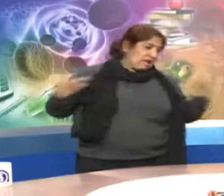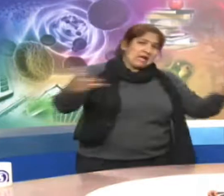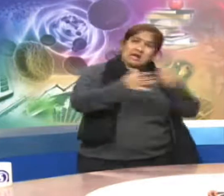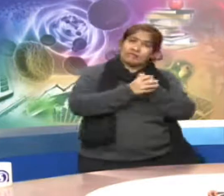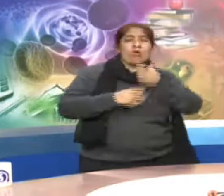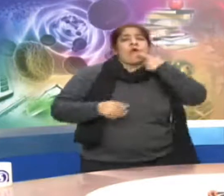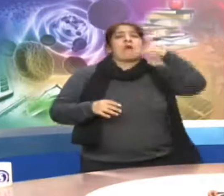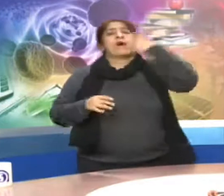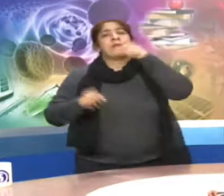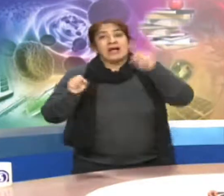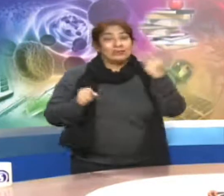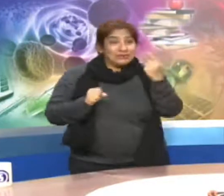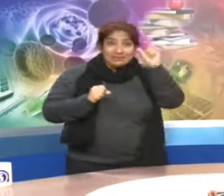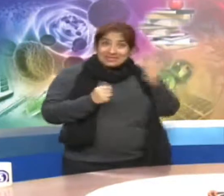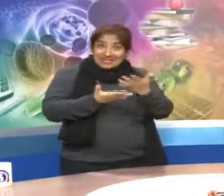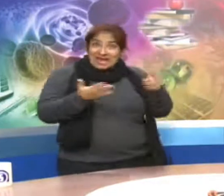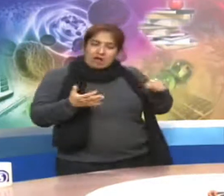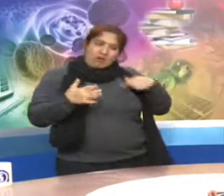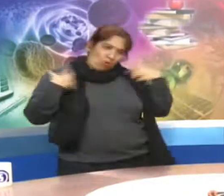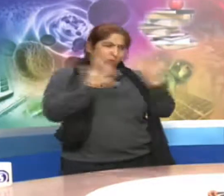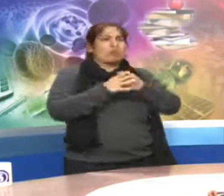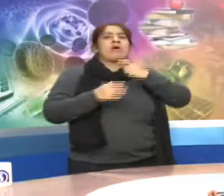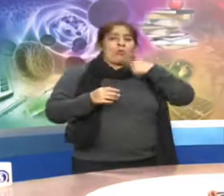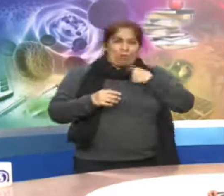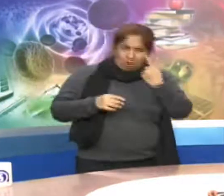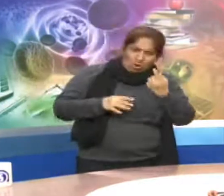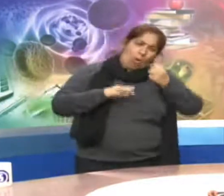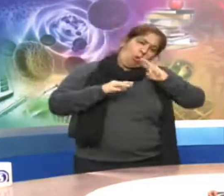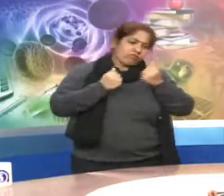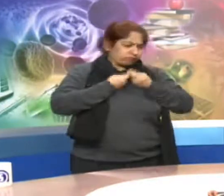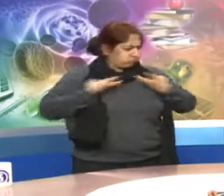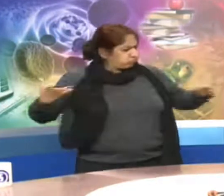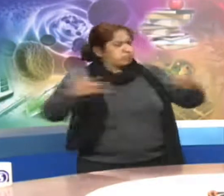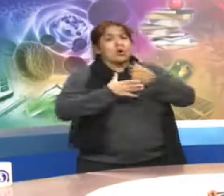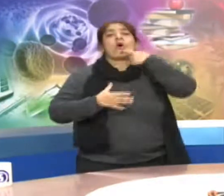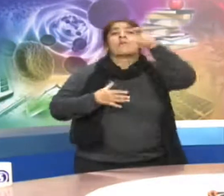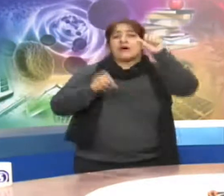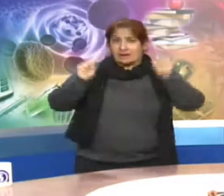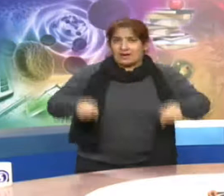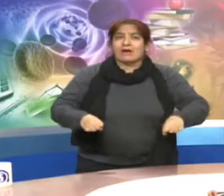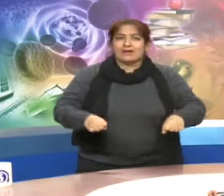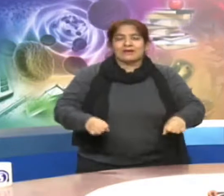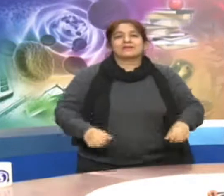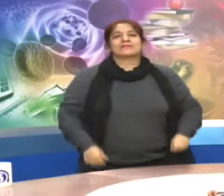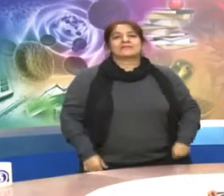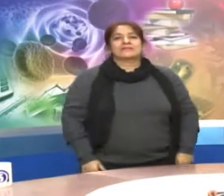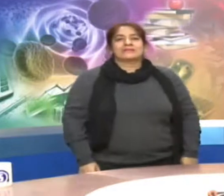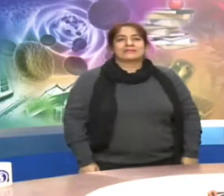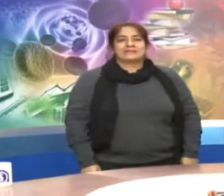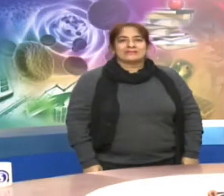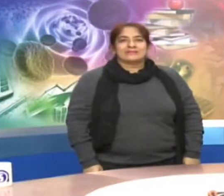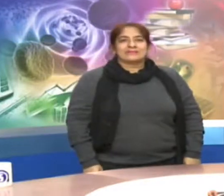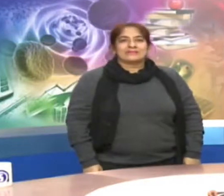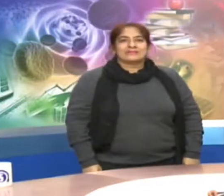Then one or more consumers together can file a complaint as a group.